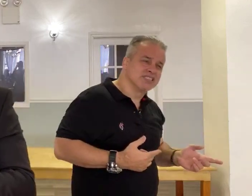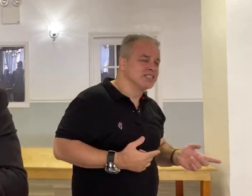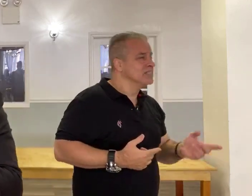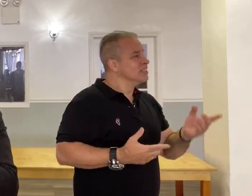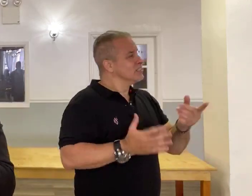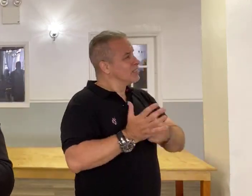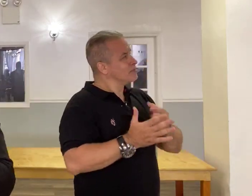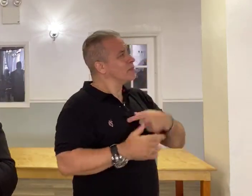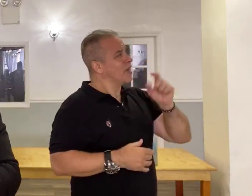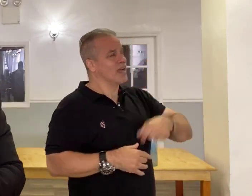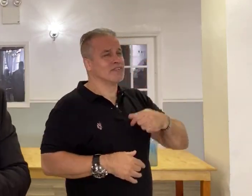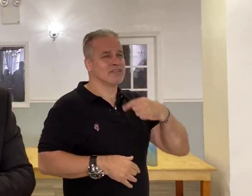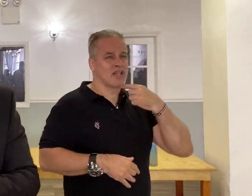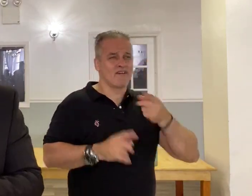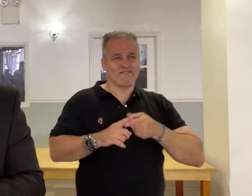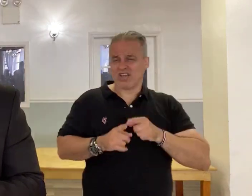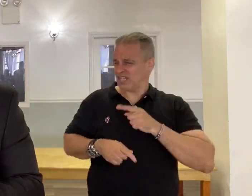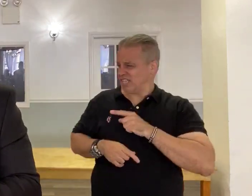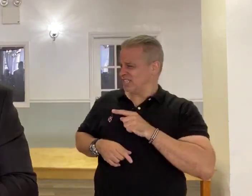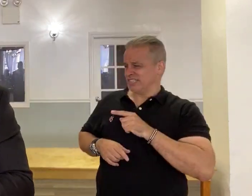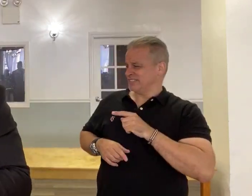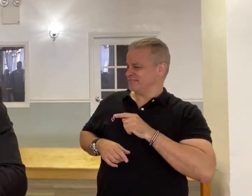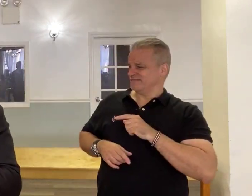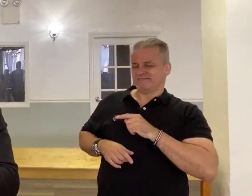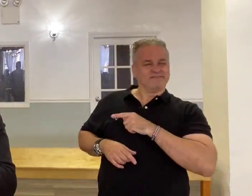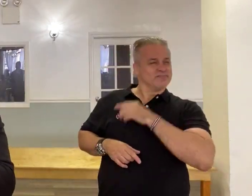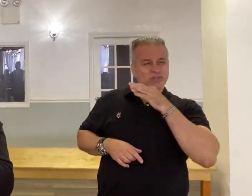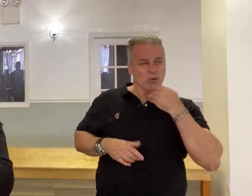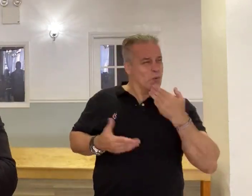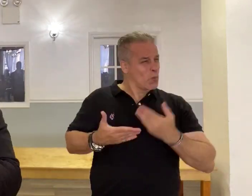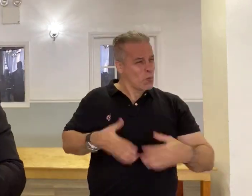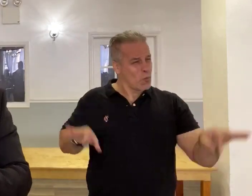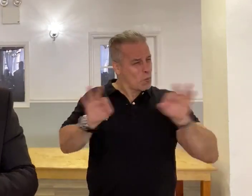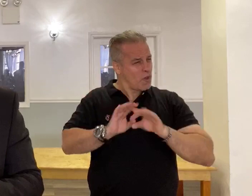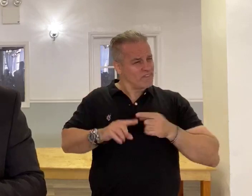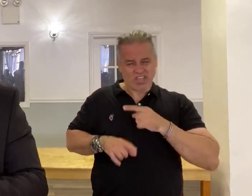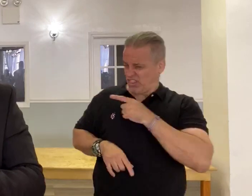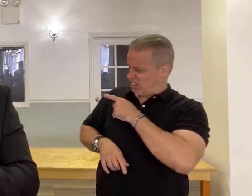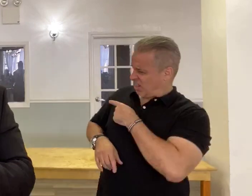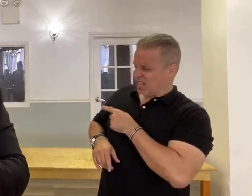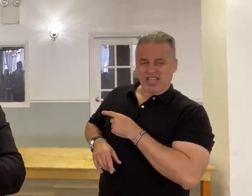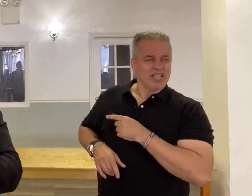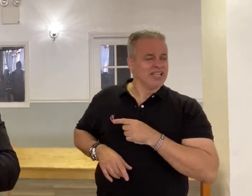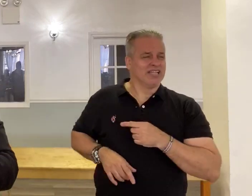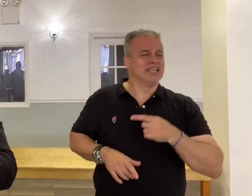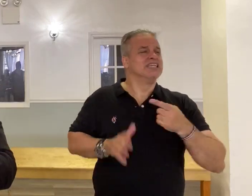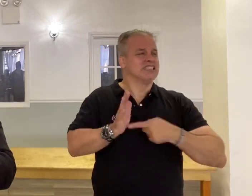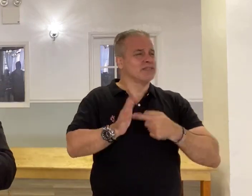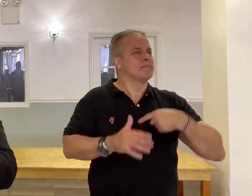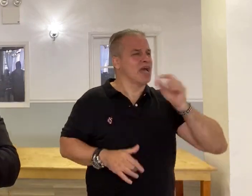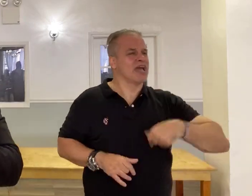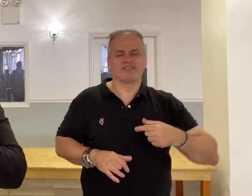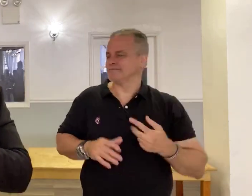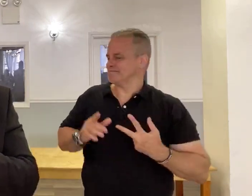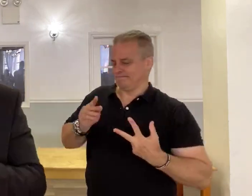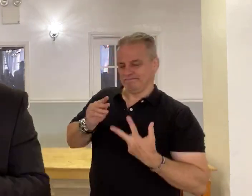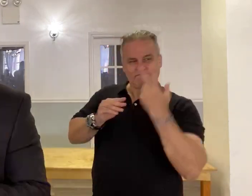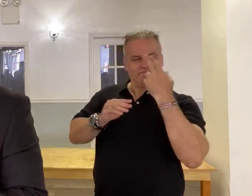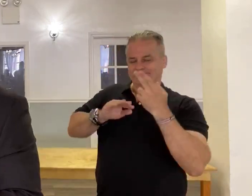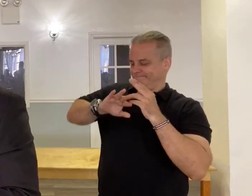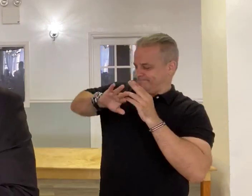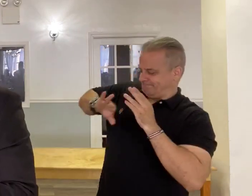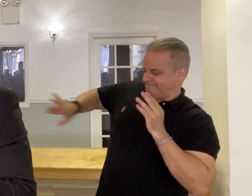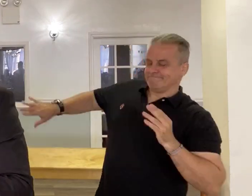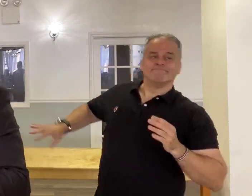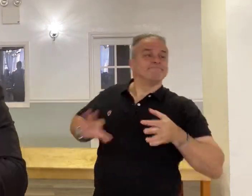goal was to serve Jesus Christ, my Savior. Listen to me. Every one of us will come to those crossroads more than